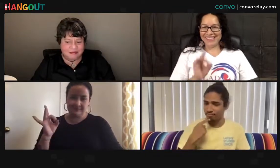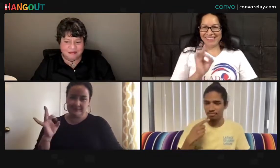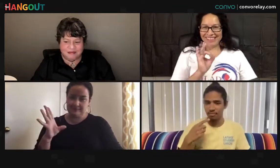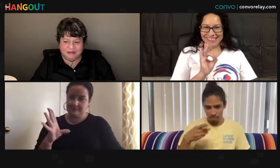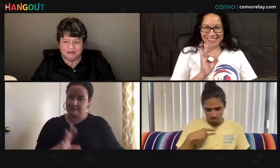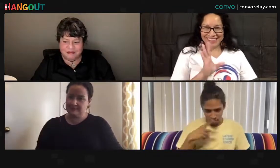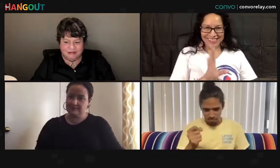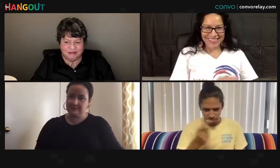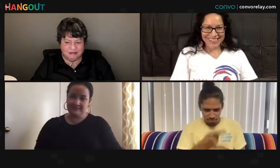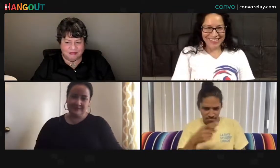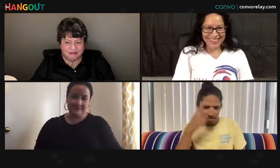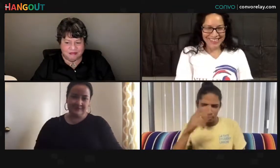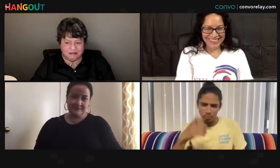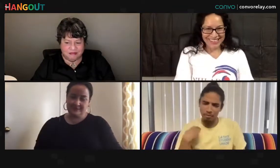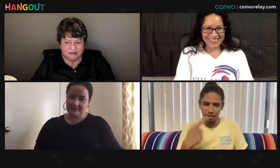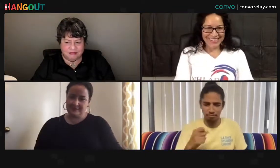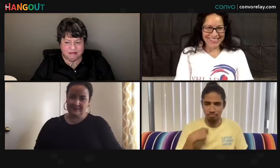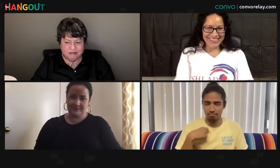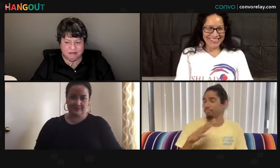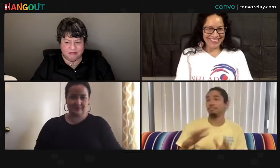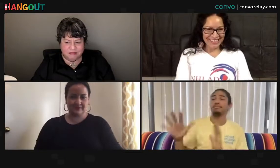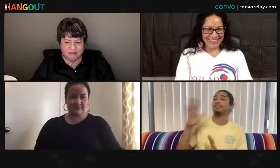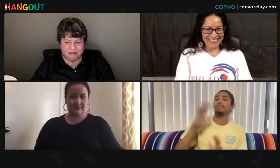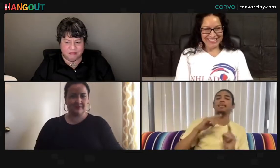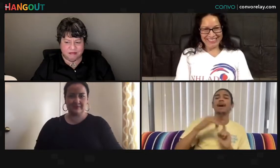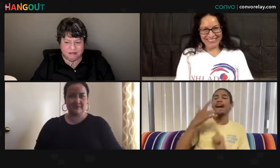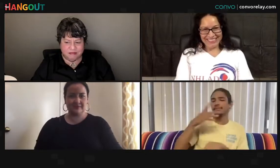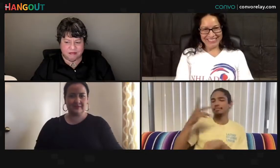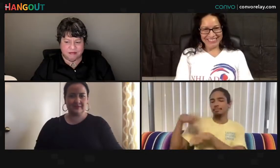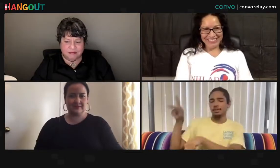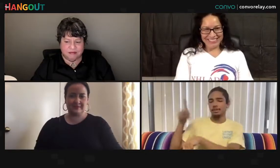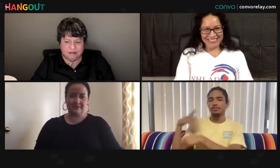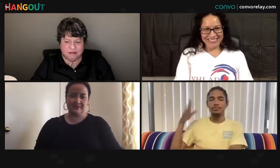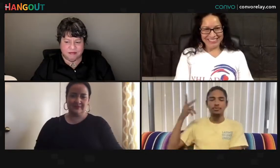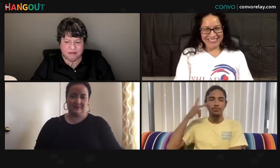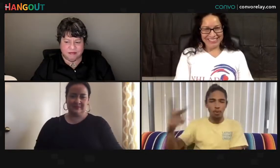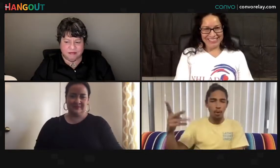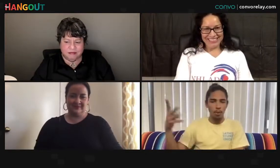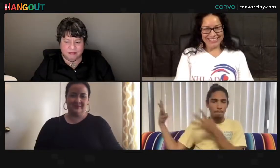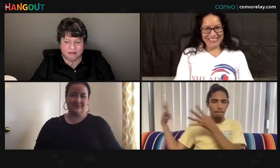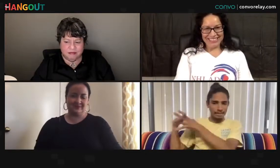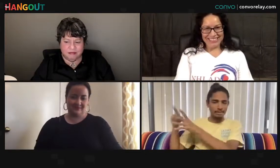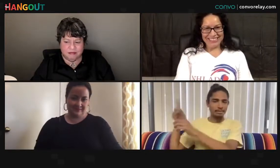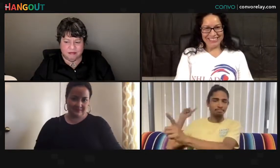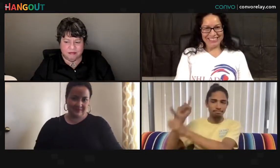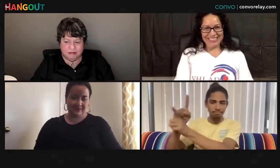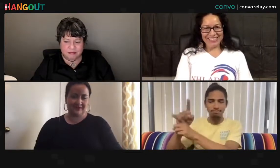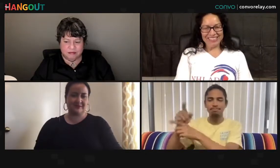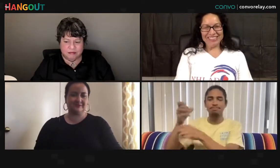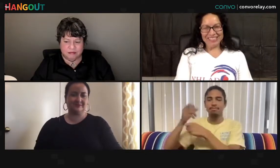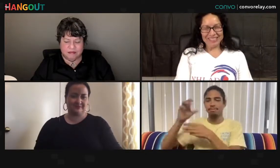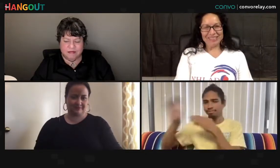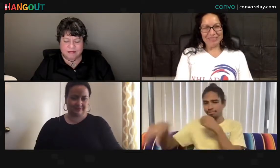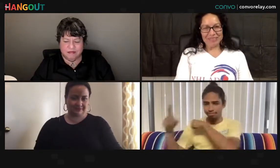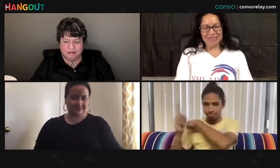Wow, I was like, unbelievable. "What?" He's like, "Right, you Mexicans have drugs, right?" Luckily, the principal saw what the student said to